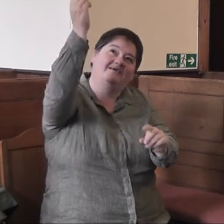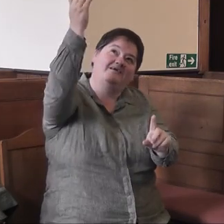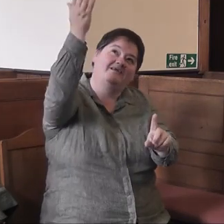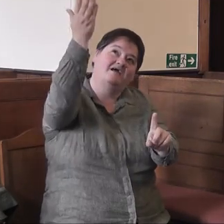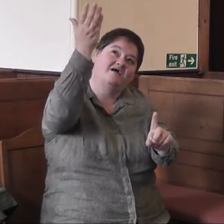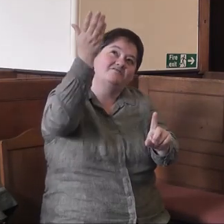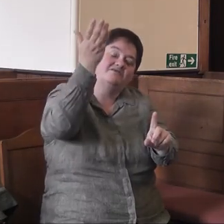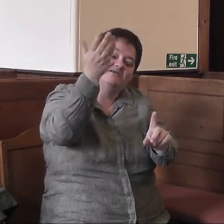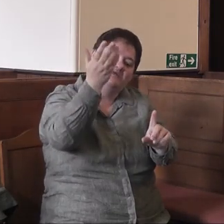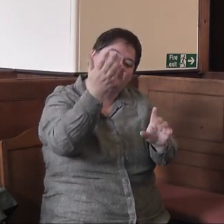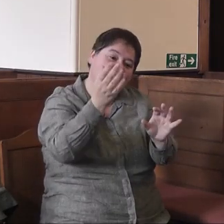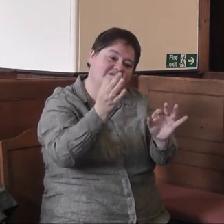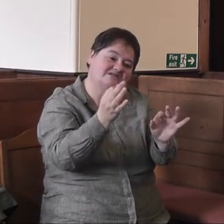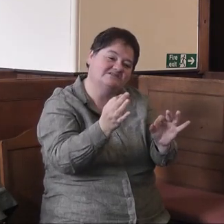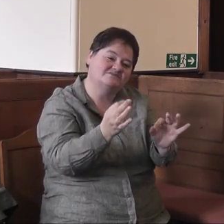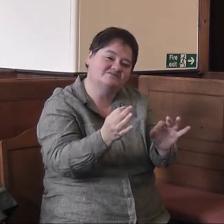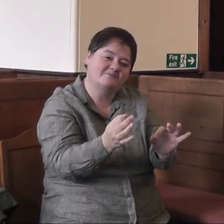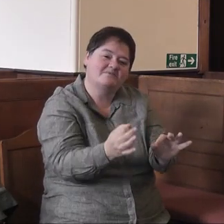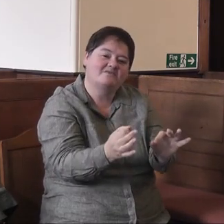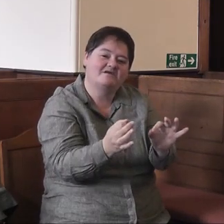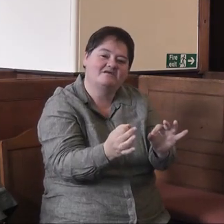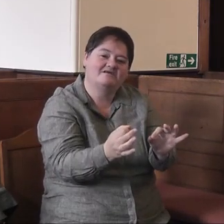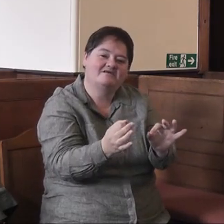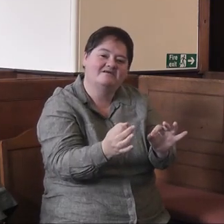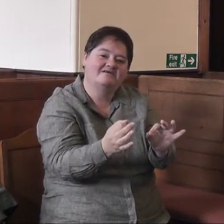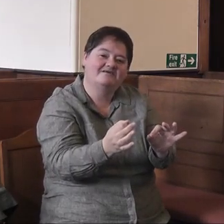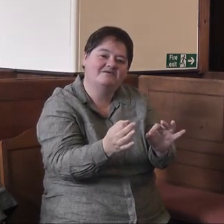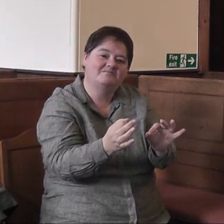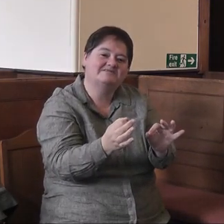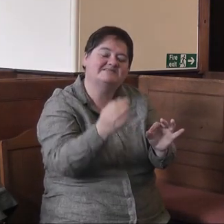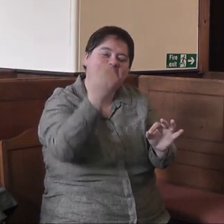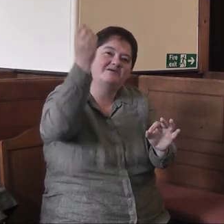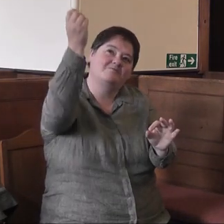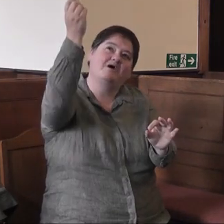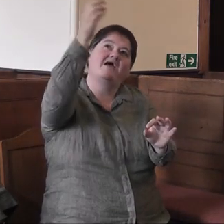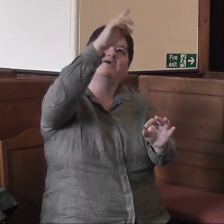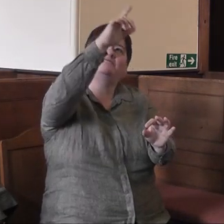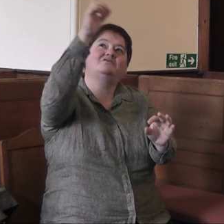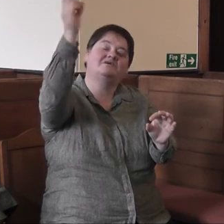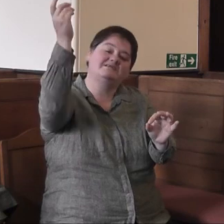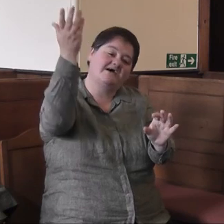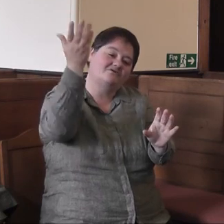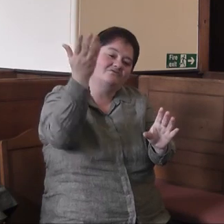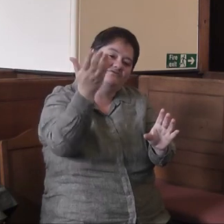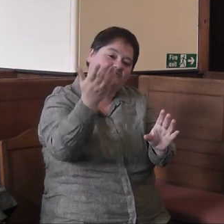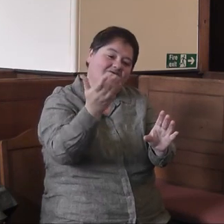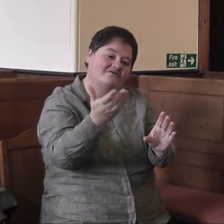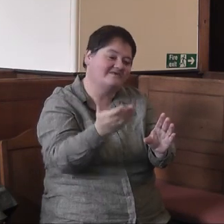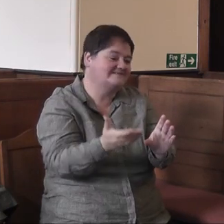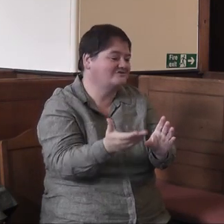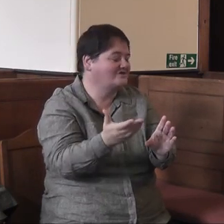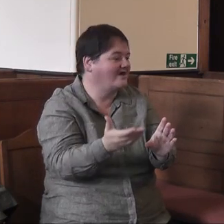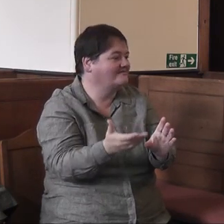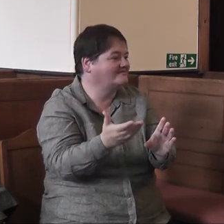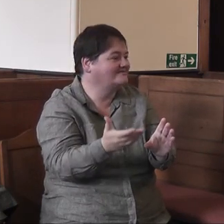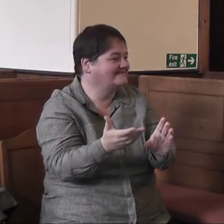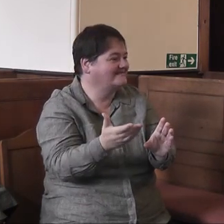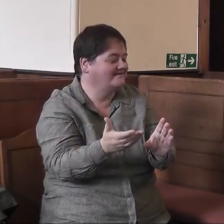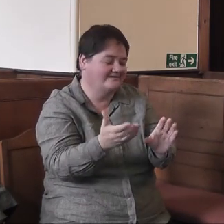in heavenly peace or something, because it's something about heaven looking down on this child and